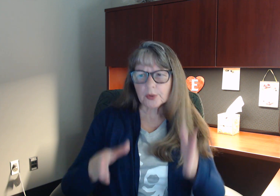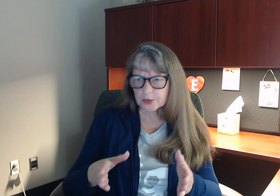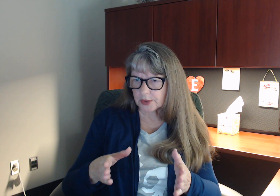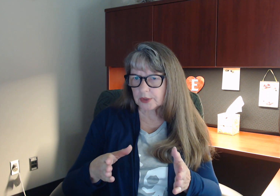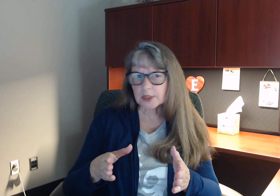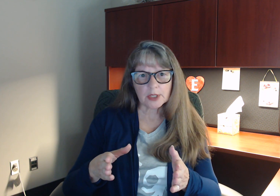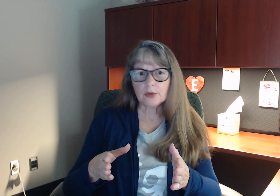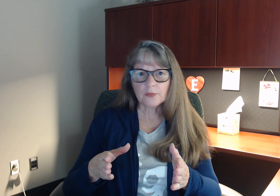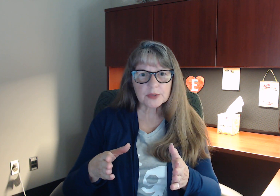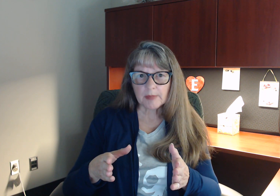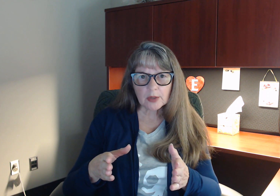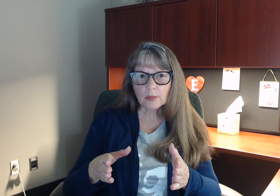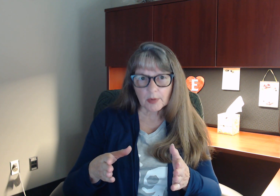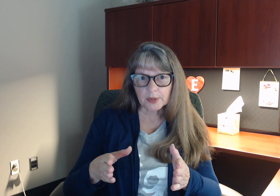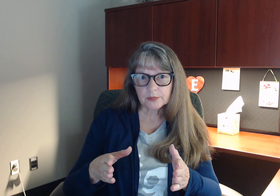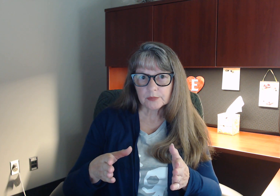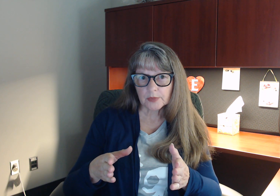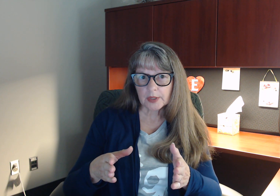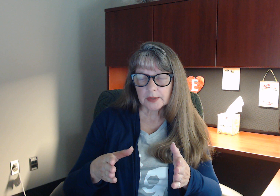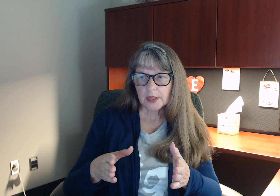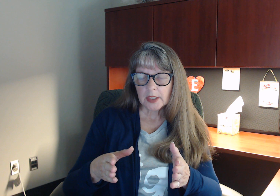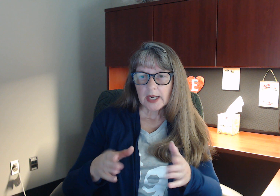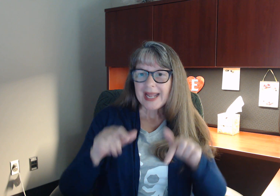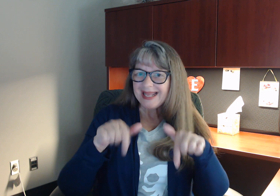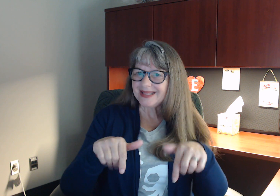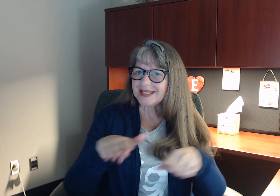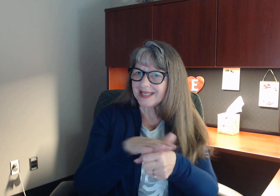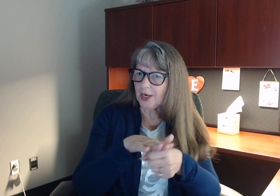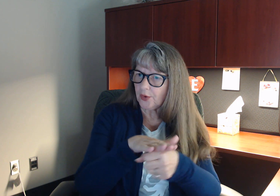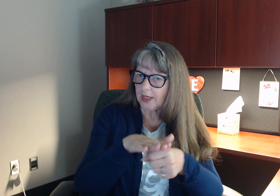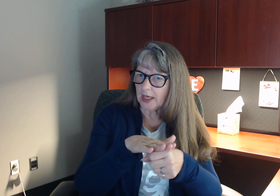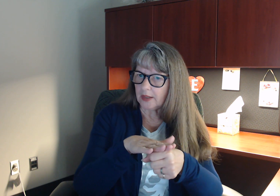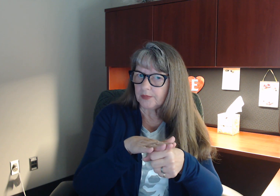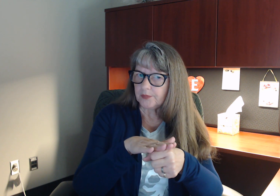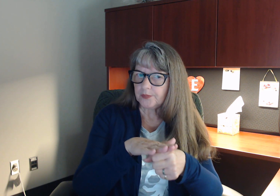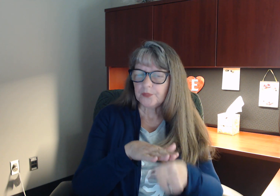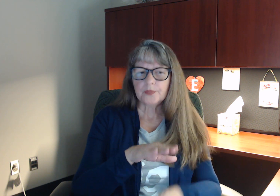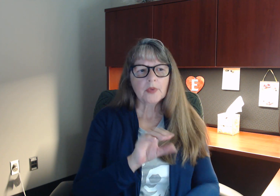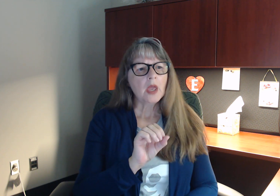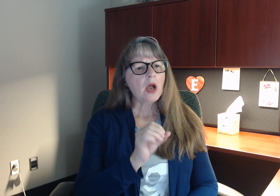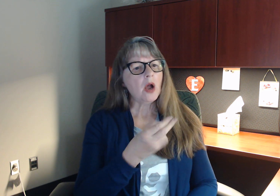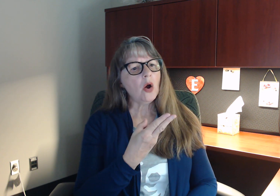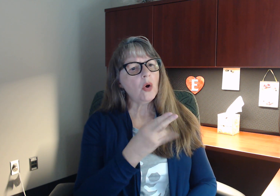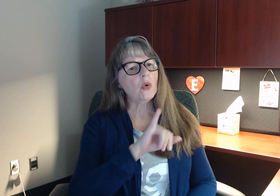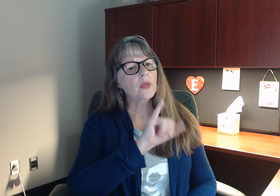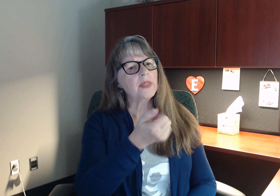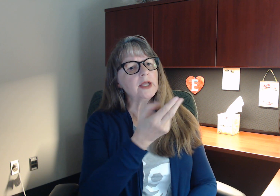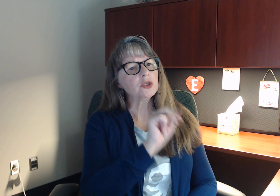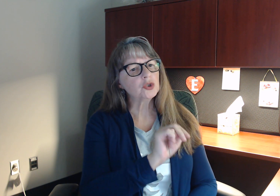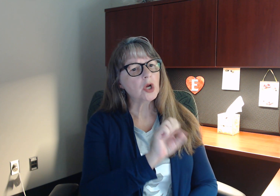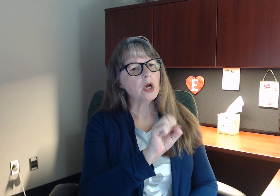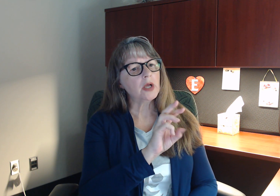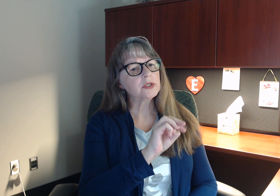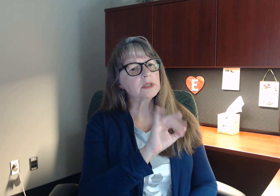congressperson? Because I don't know if it's a man or woman, right? In this area. Oh, that's John